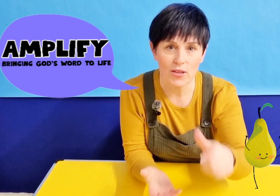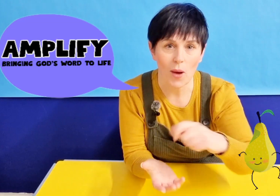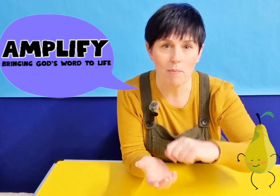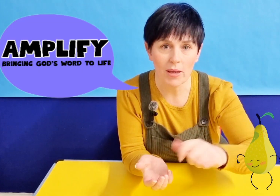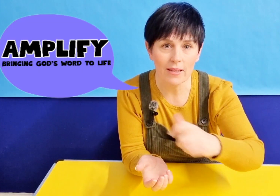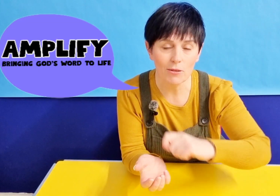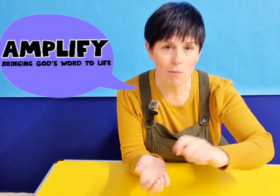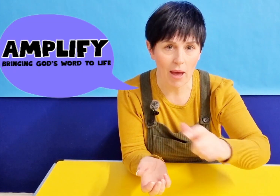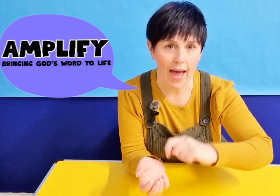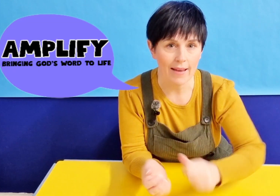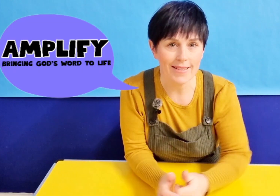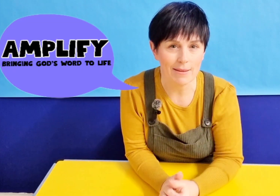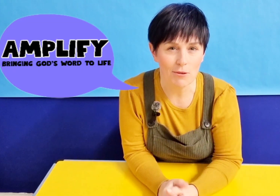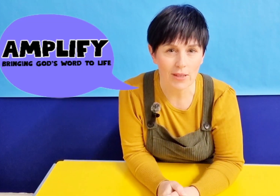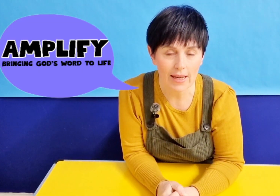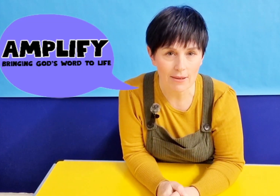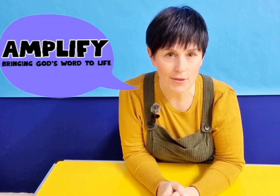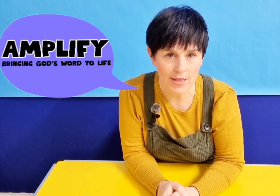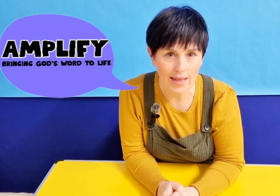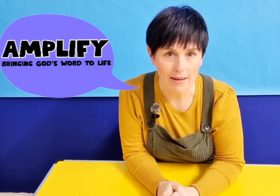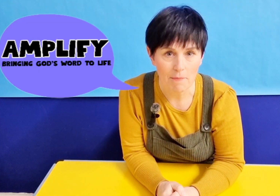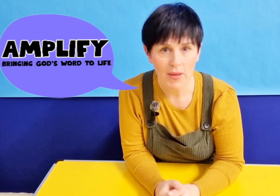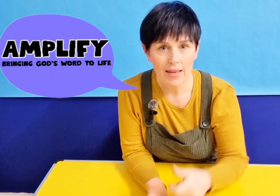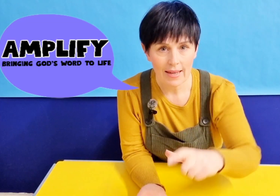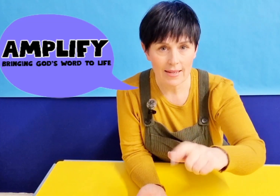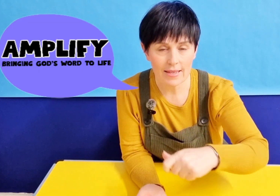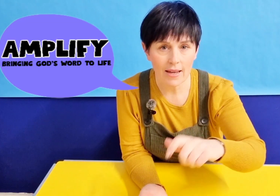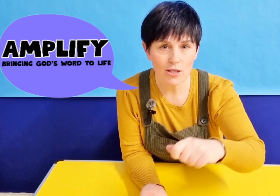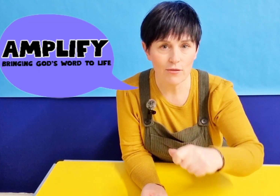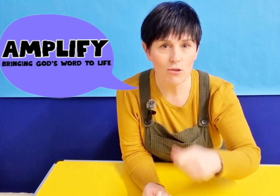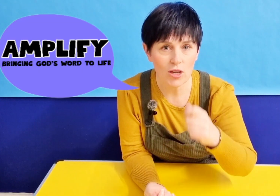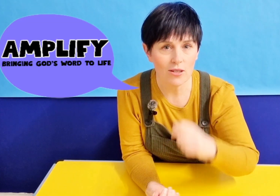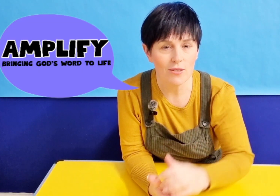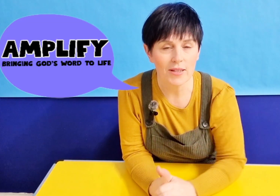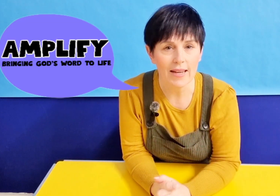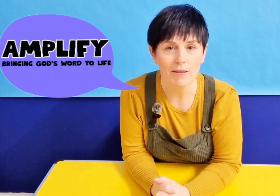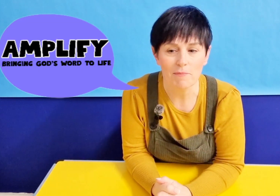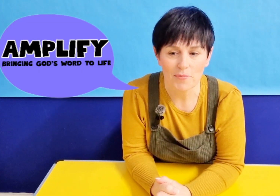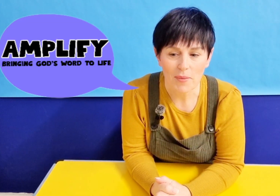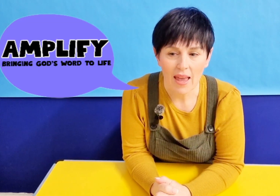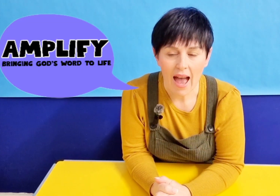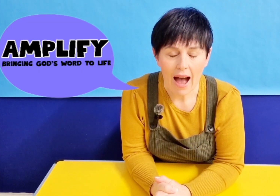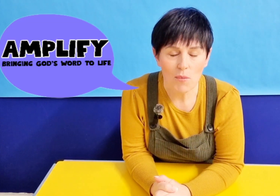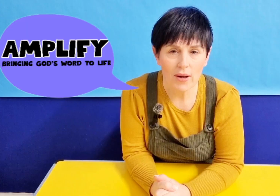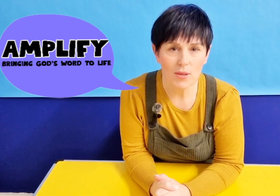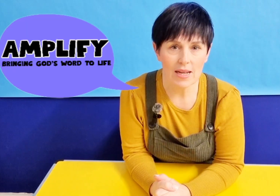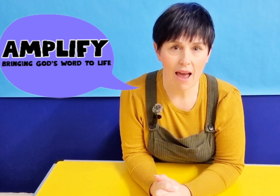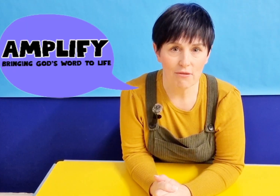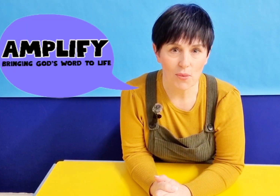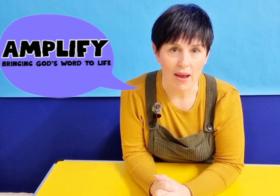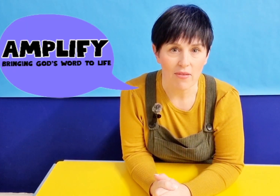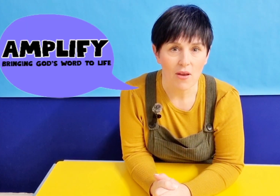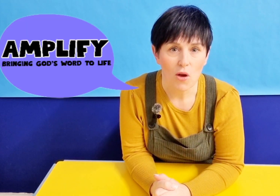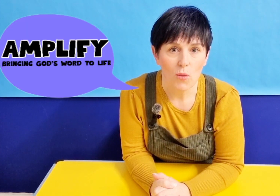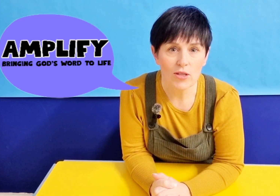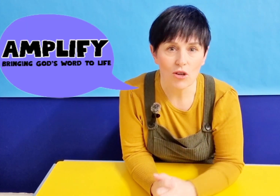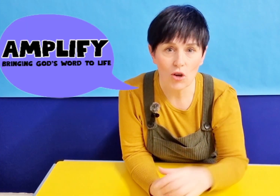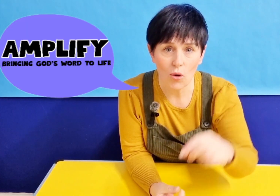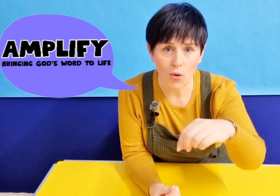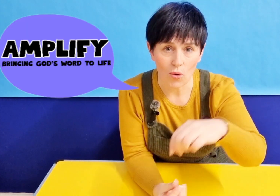I peeled the pear because I'm not keen on the skin, and I sliced a few chunks off and ate them. And what I was left with was a core